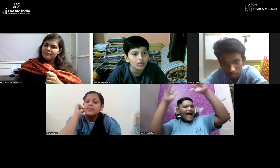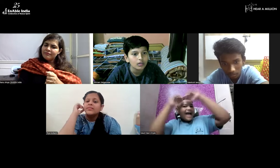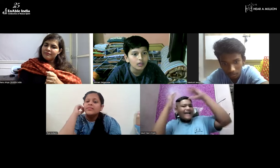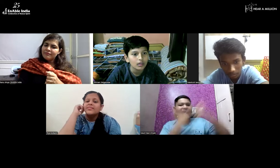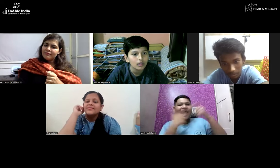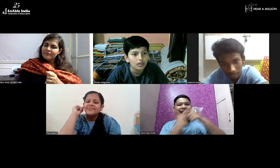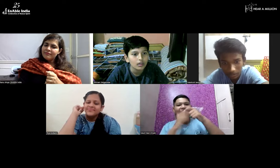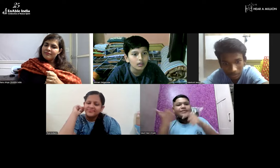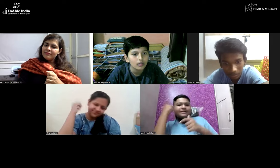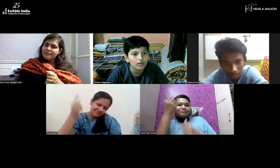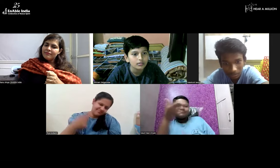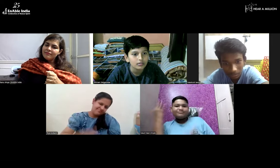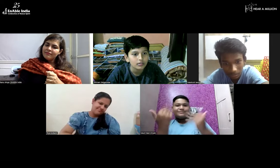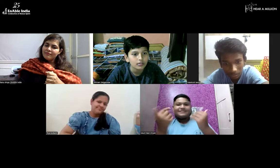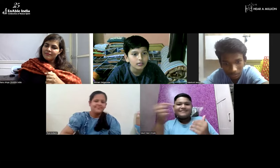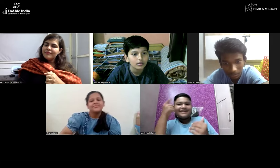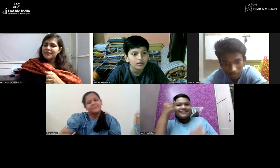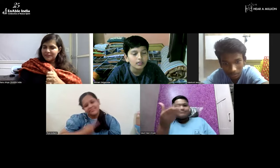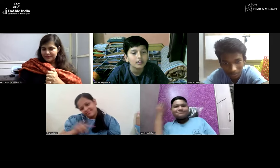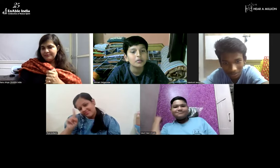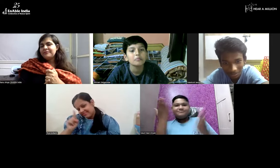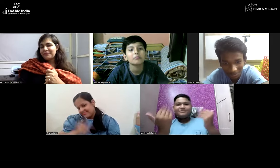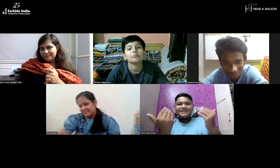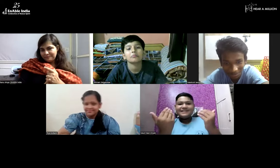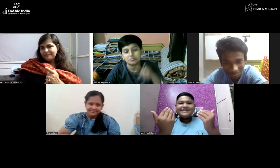Okay, someone has raised a hand. Shri Ram.